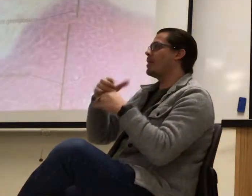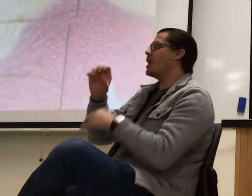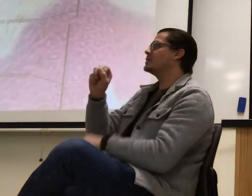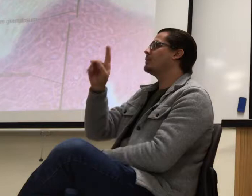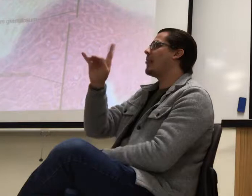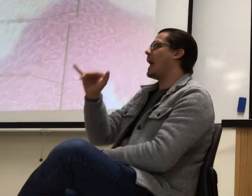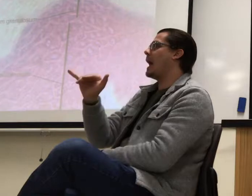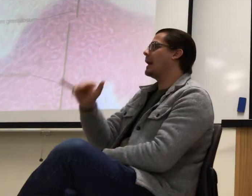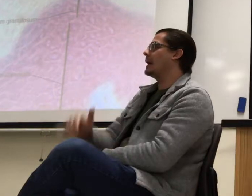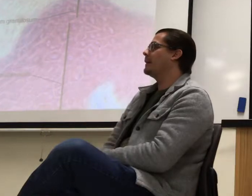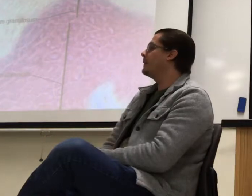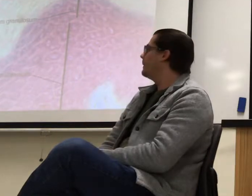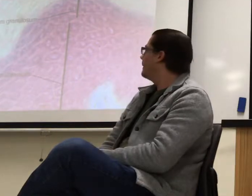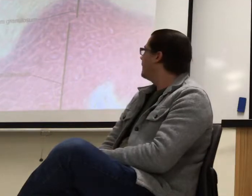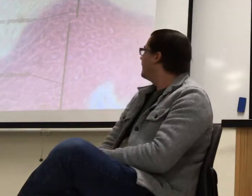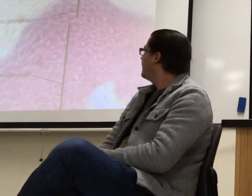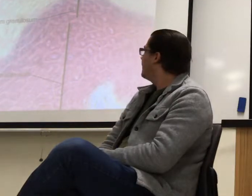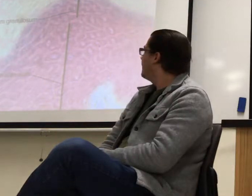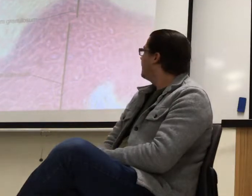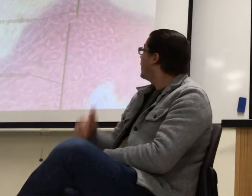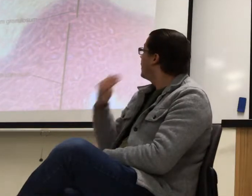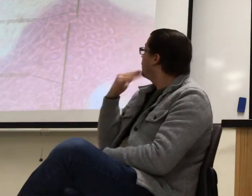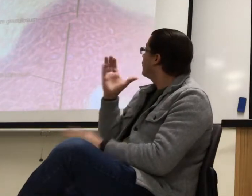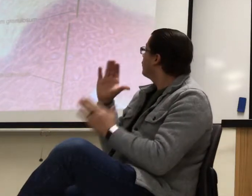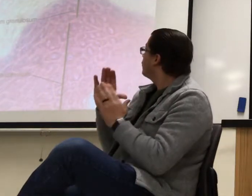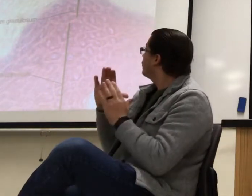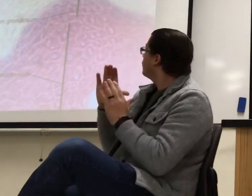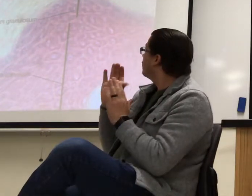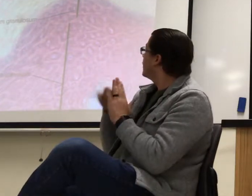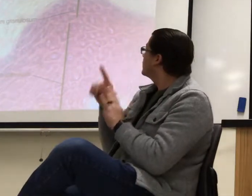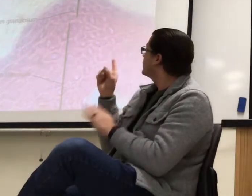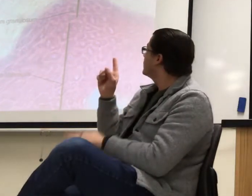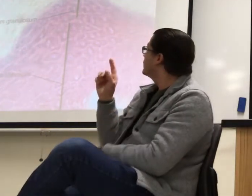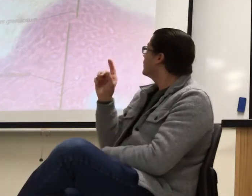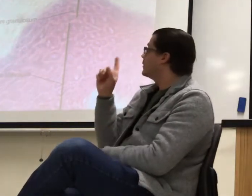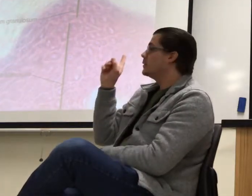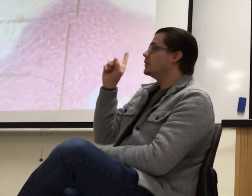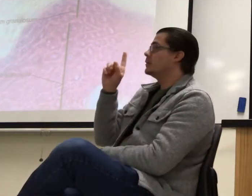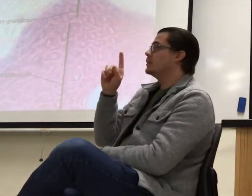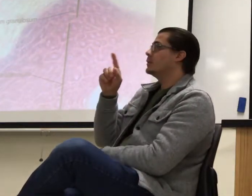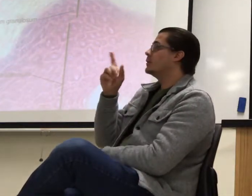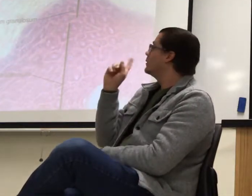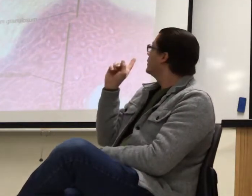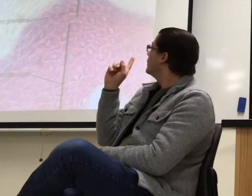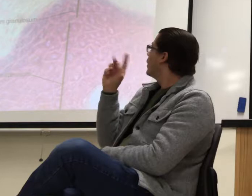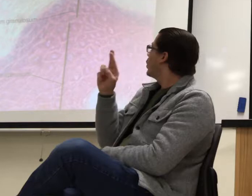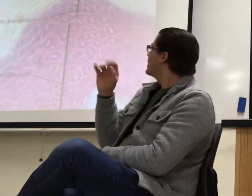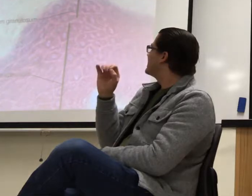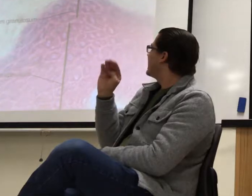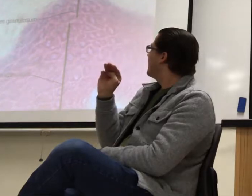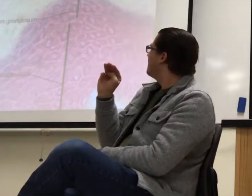here. Oh, this is a good picture. So this is showing you spinosum granulosum lucidum.